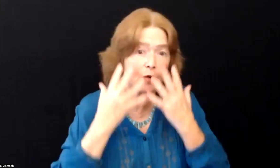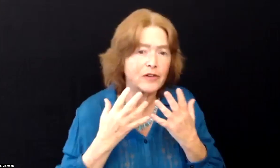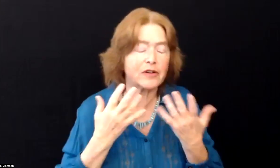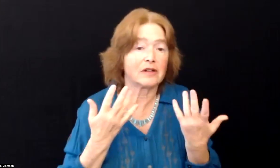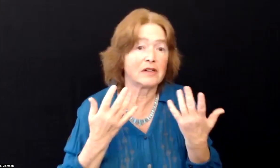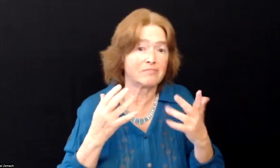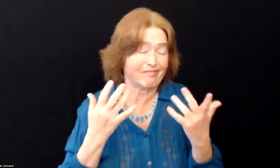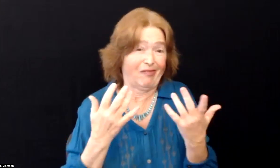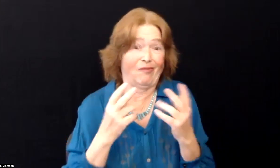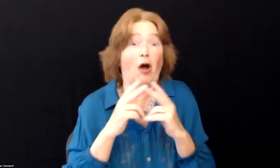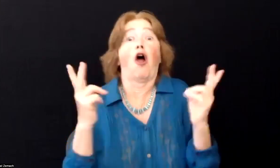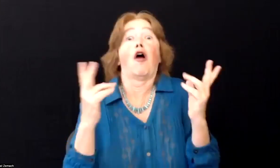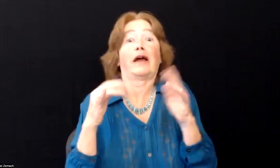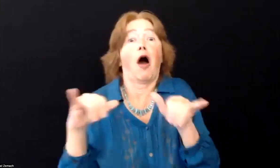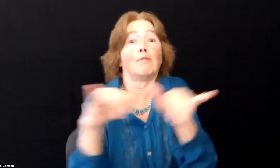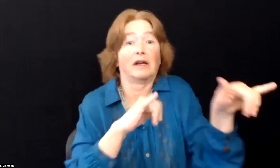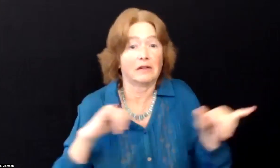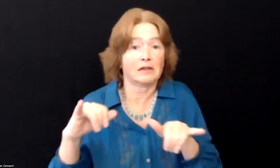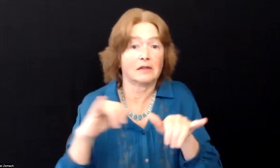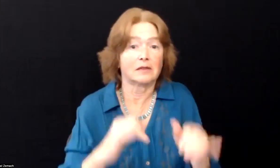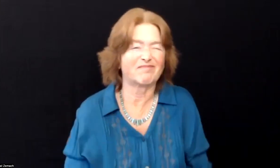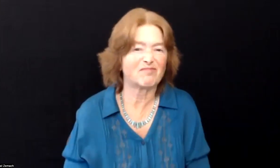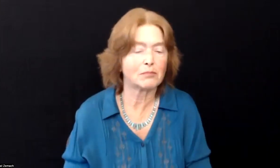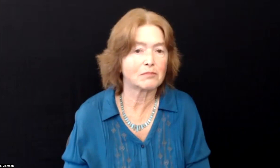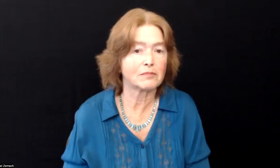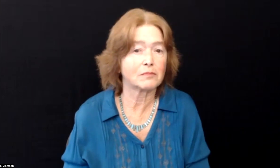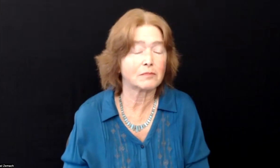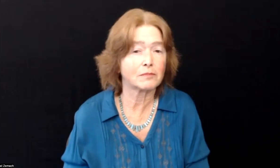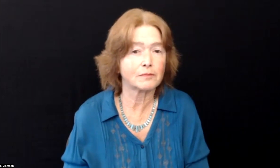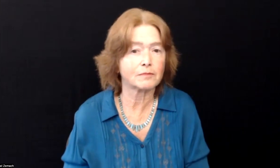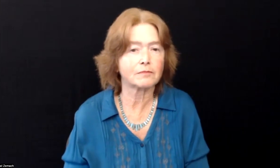But unfortunately, it is a very common experience for deaf educators out there.